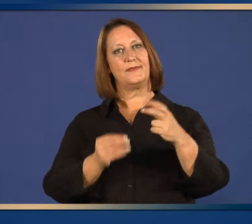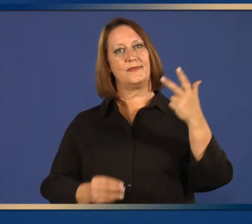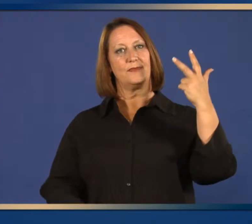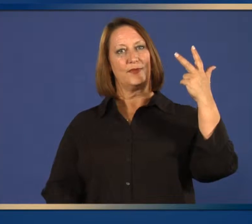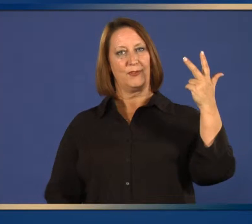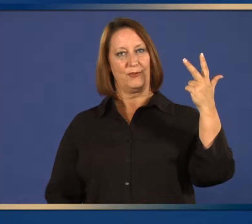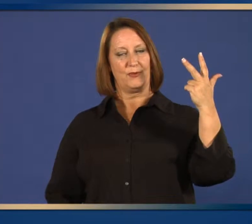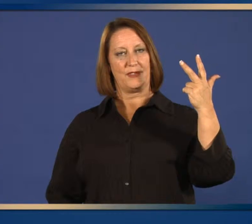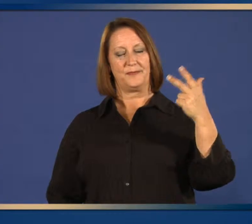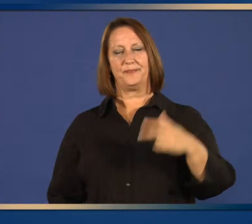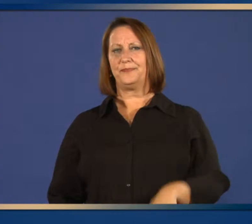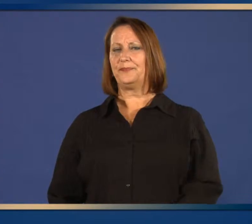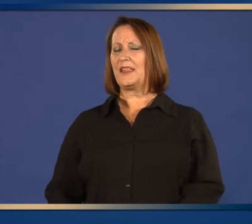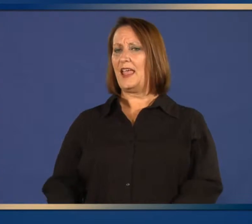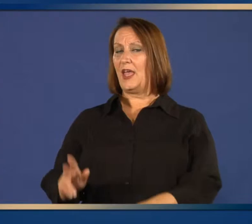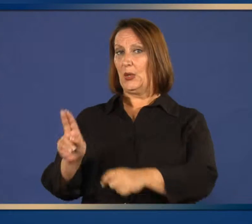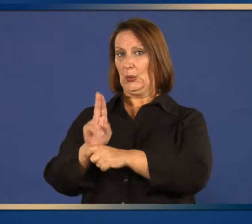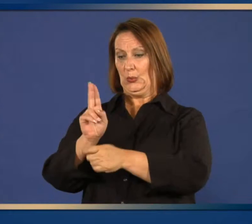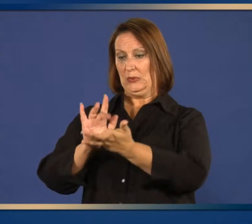3.